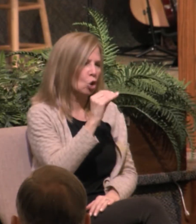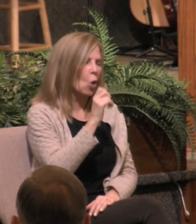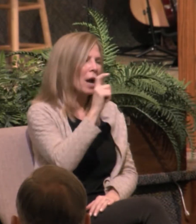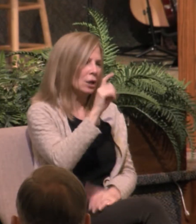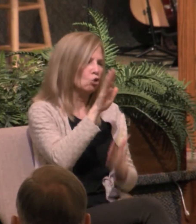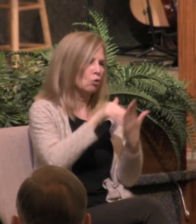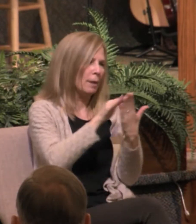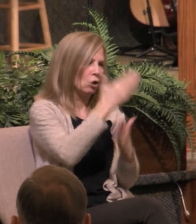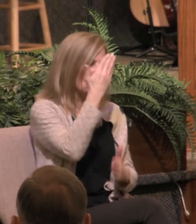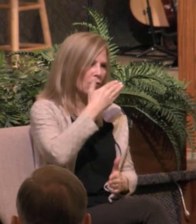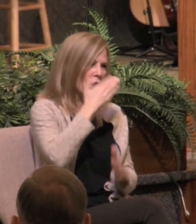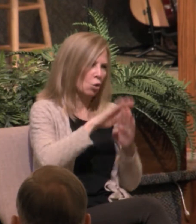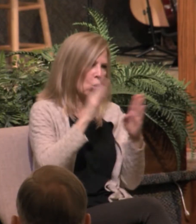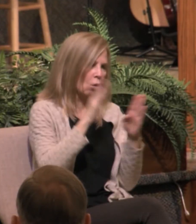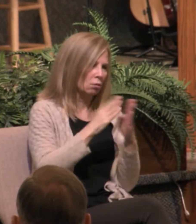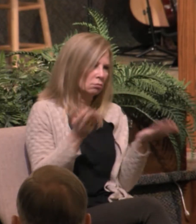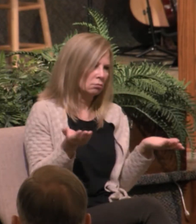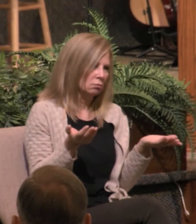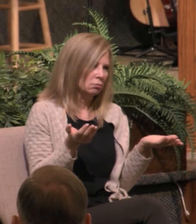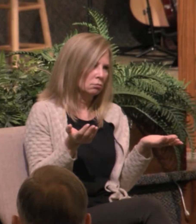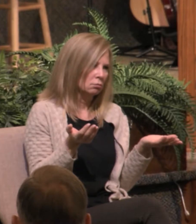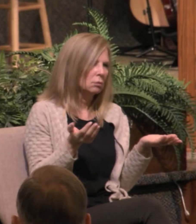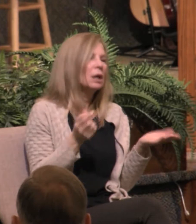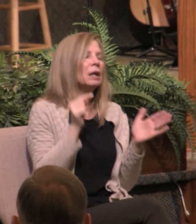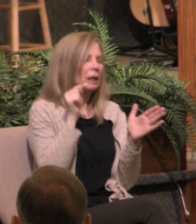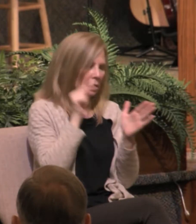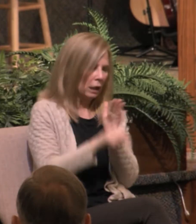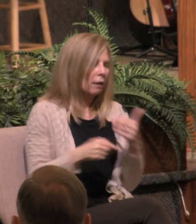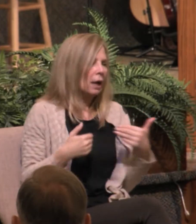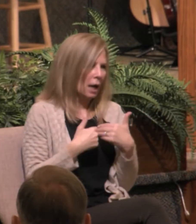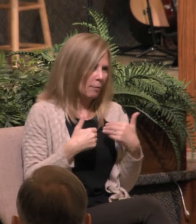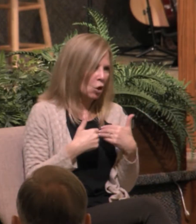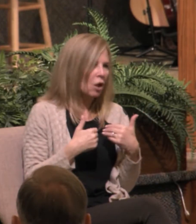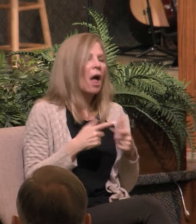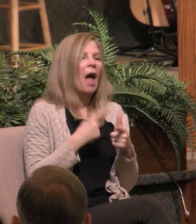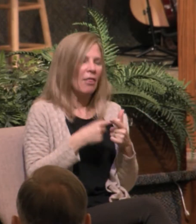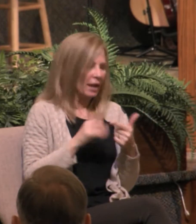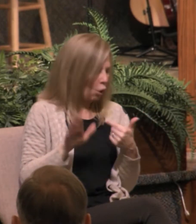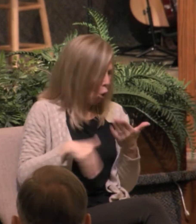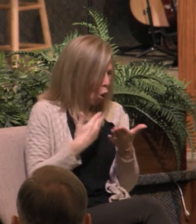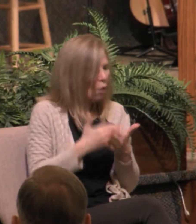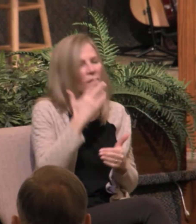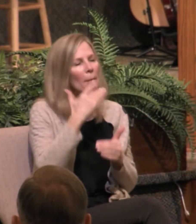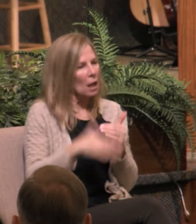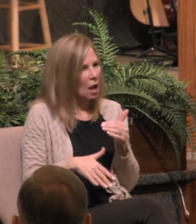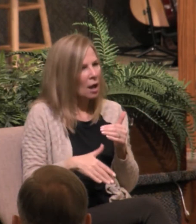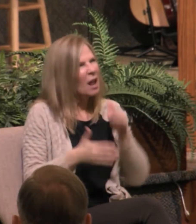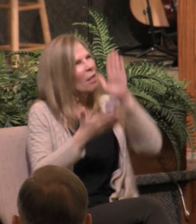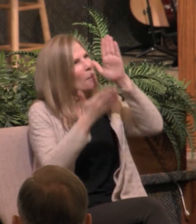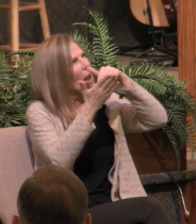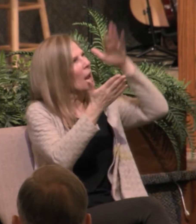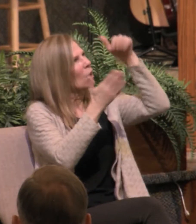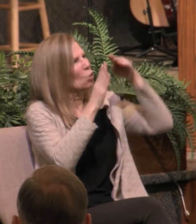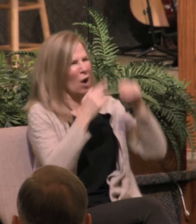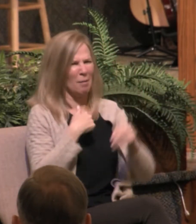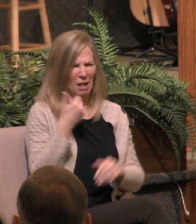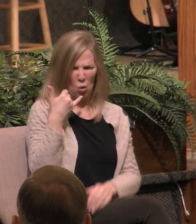to paint your front door." What? Yeah, you need to kill an animal and get all the blood and put it around. What?